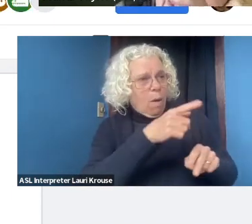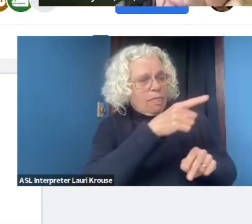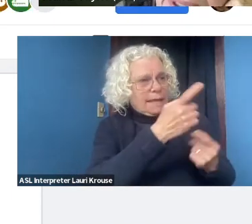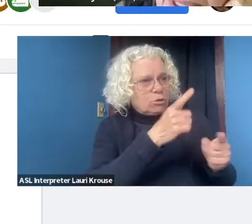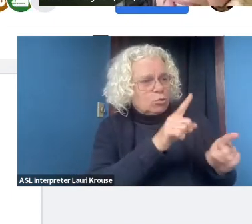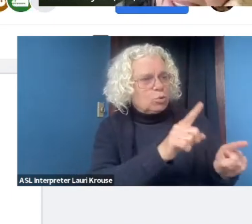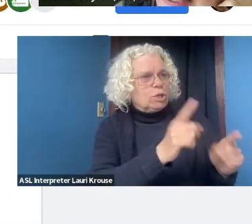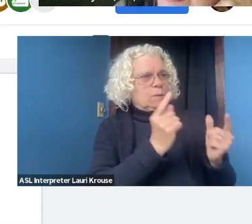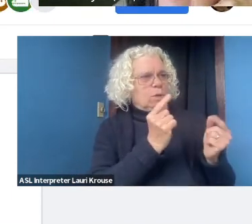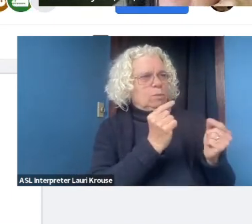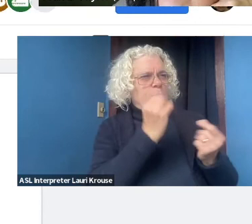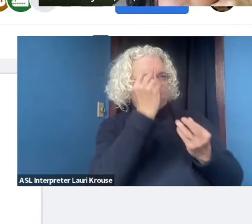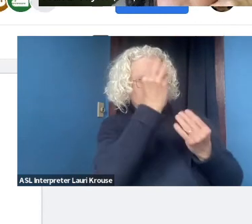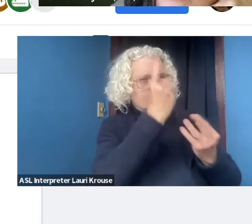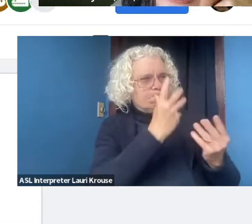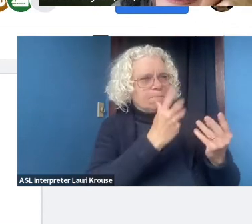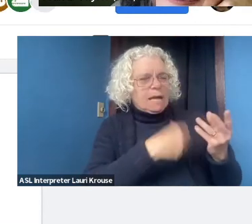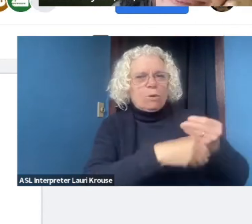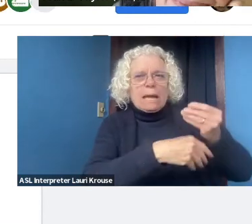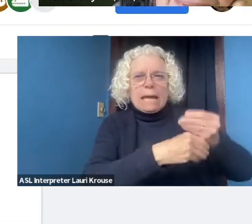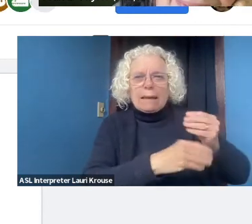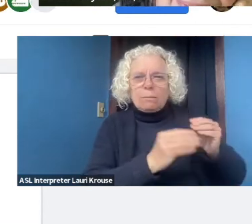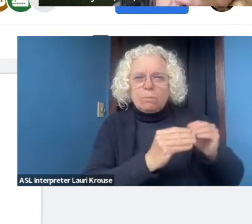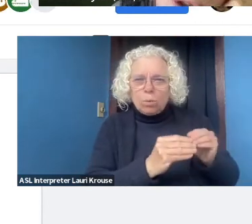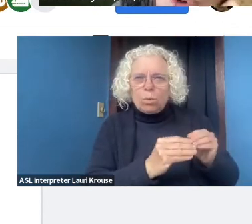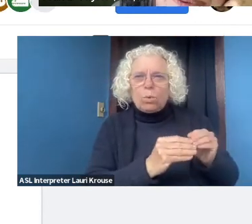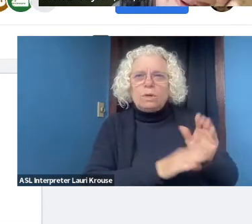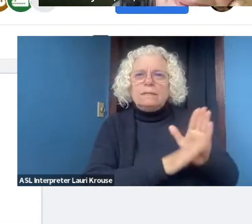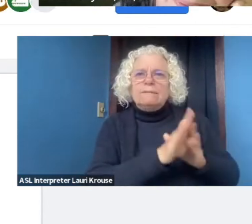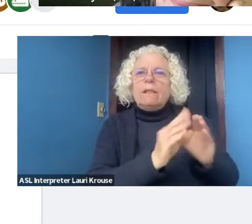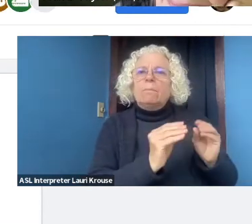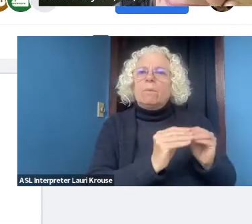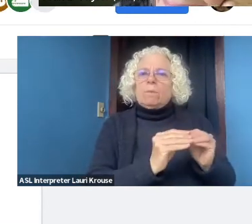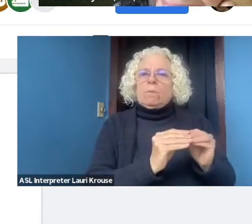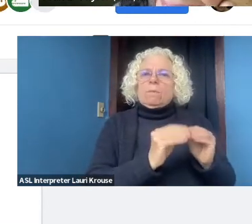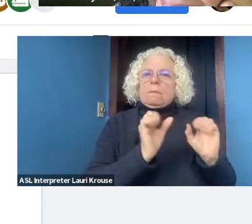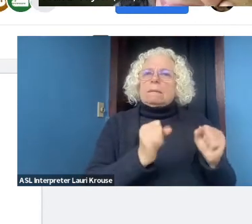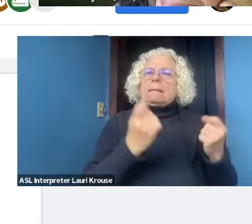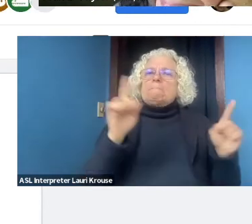That's to keep us knowing it's doable.